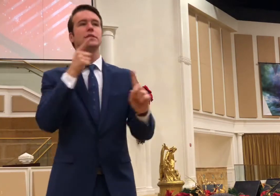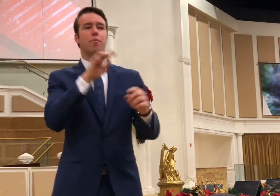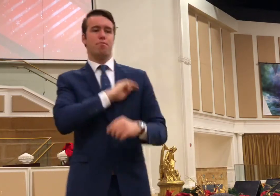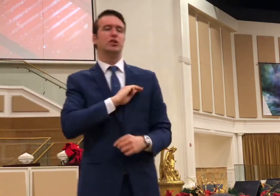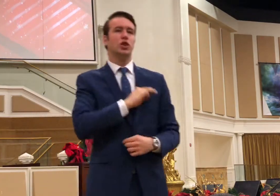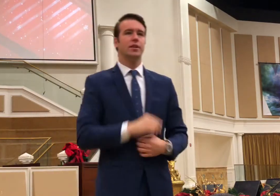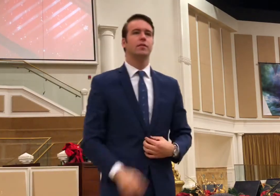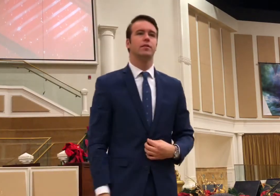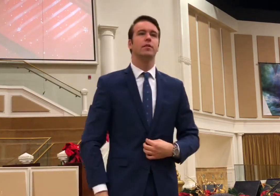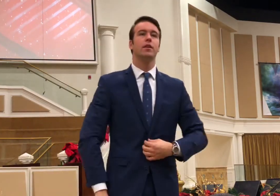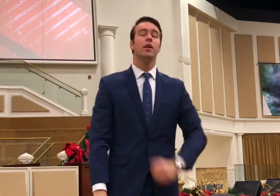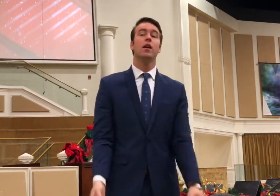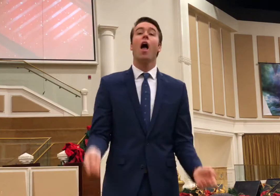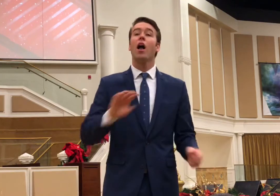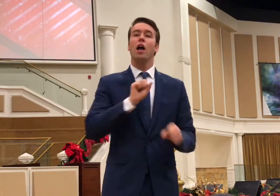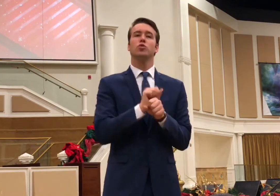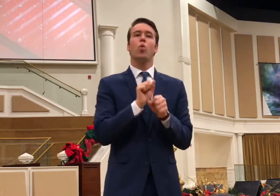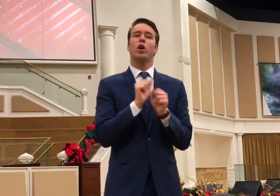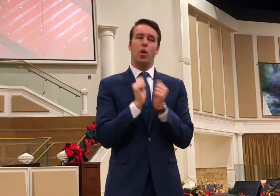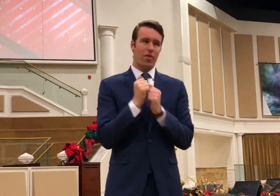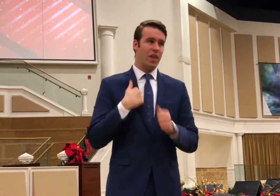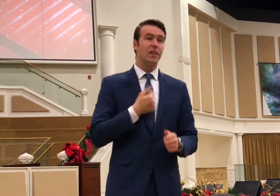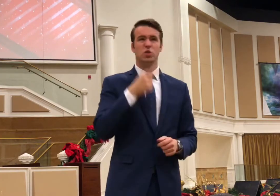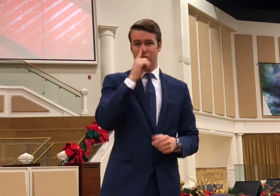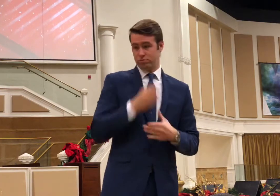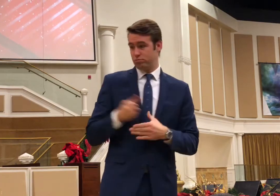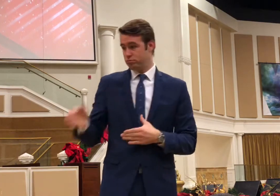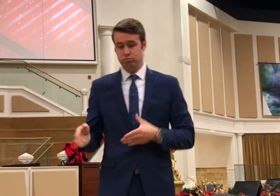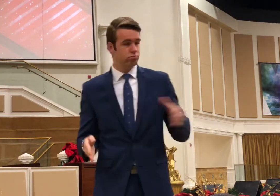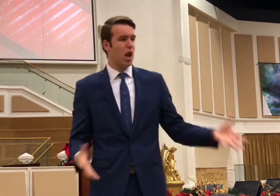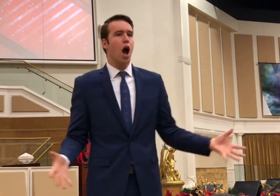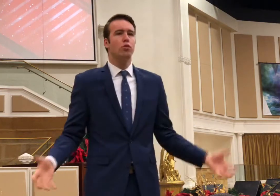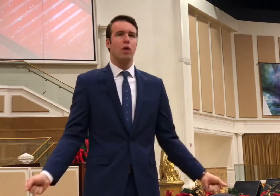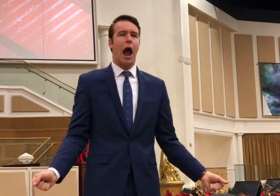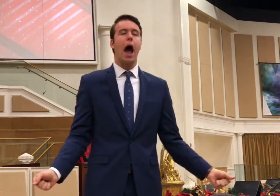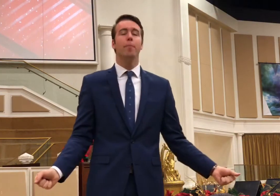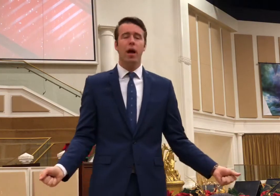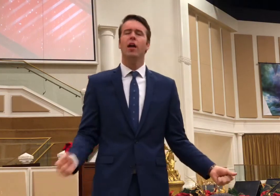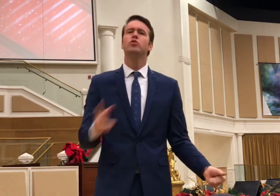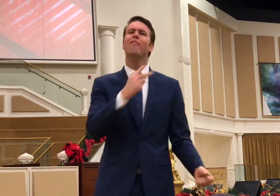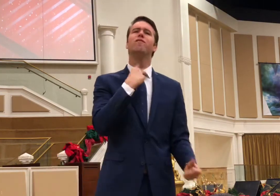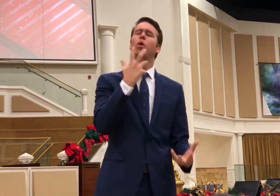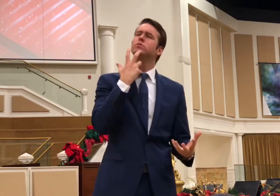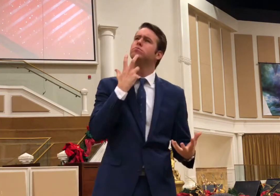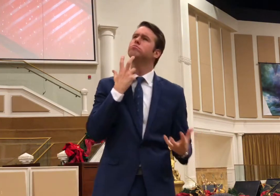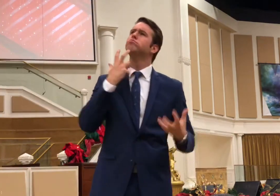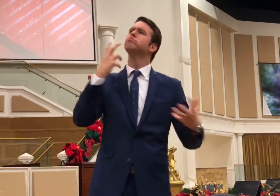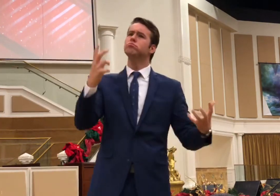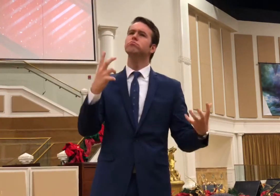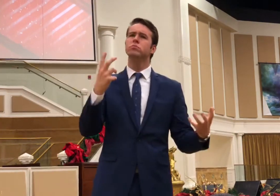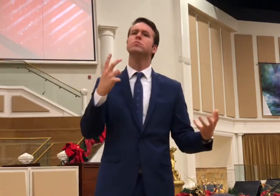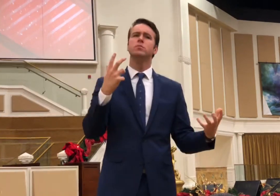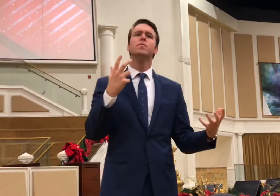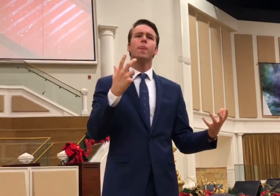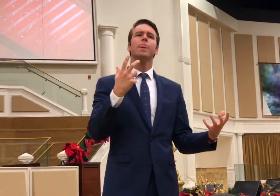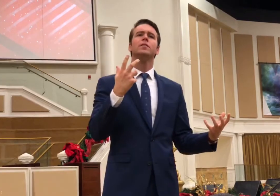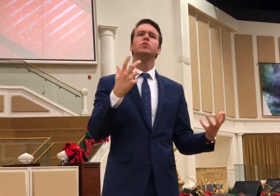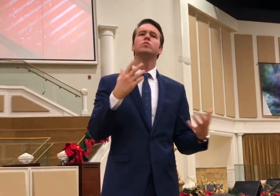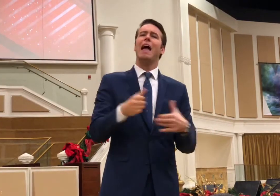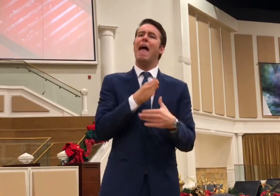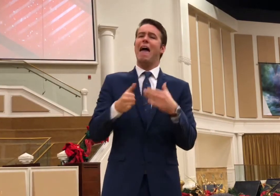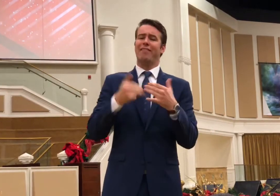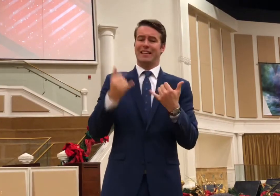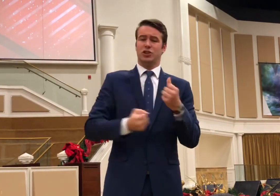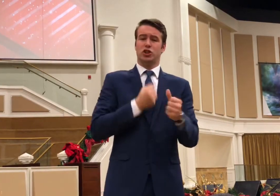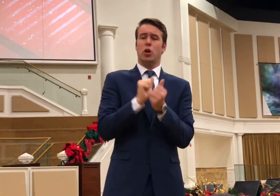mission of God. He's working through us. Grab somebody's hand and lift your voice strong, and let's end this year with